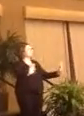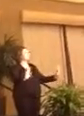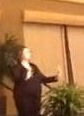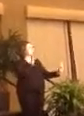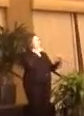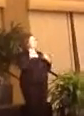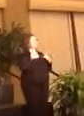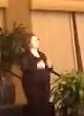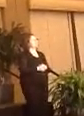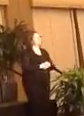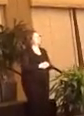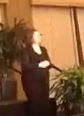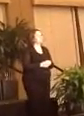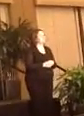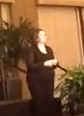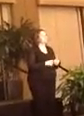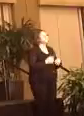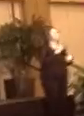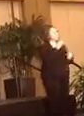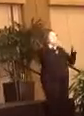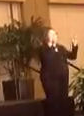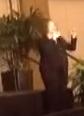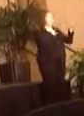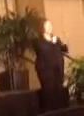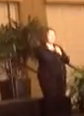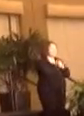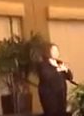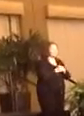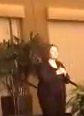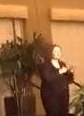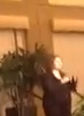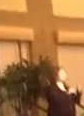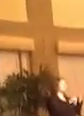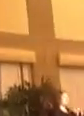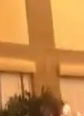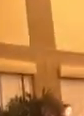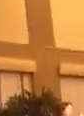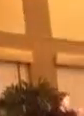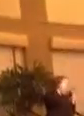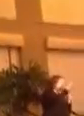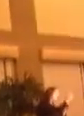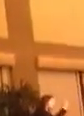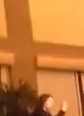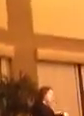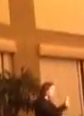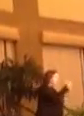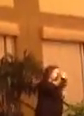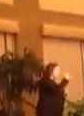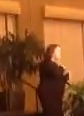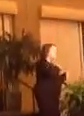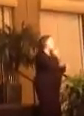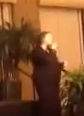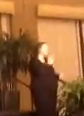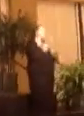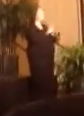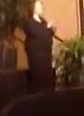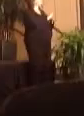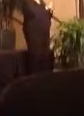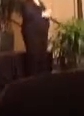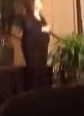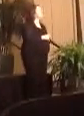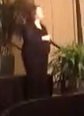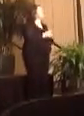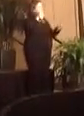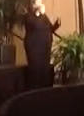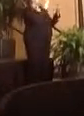So there's a quote that I love, which is, what other people think of me is none of my business. And so if someone thinks that I